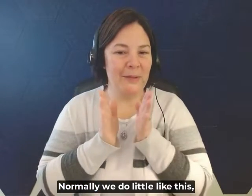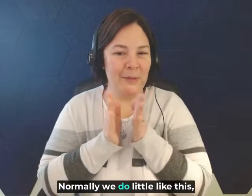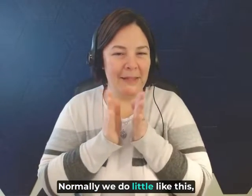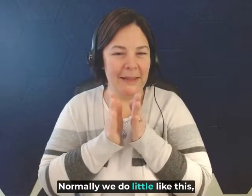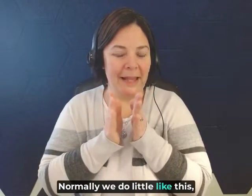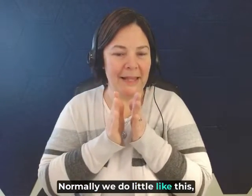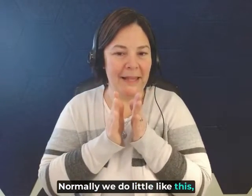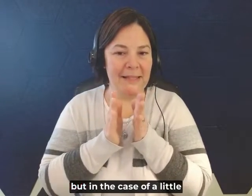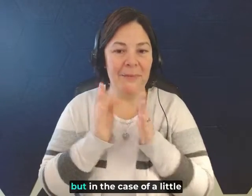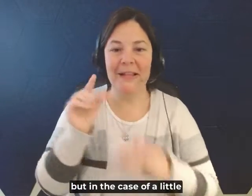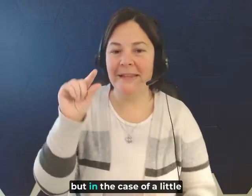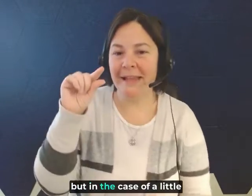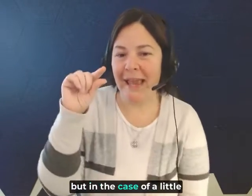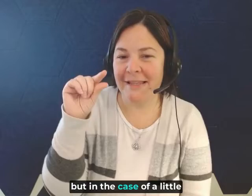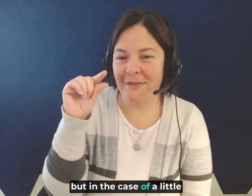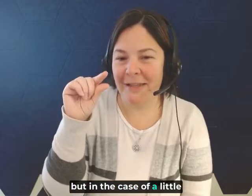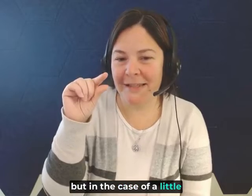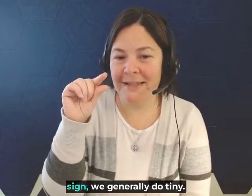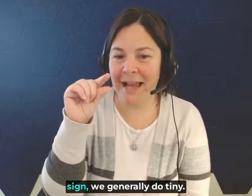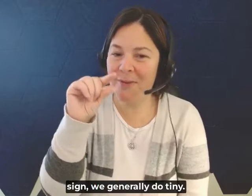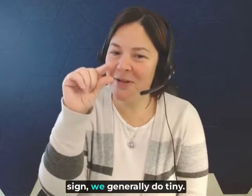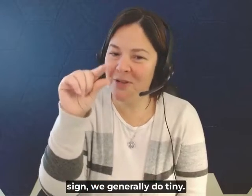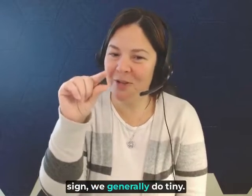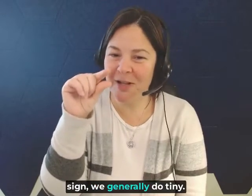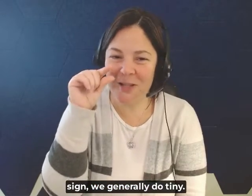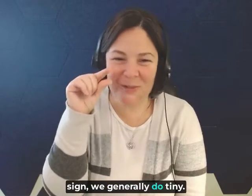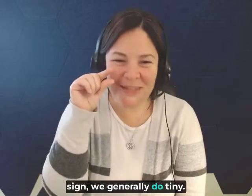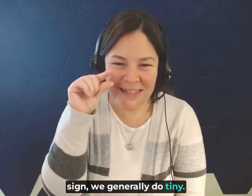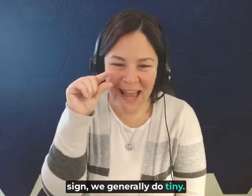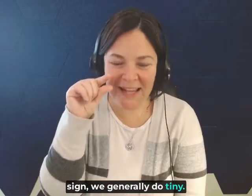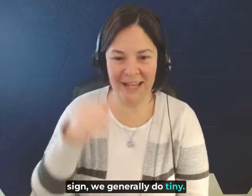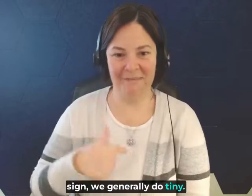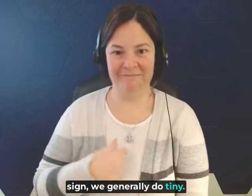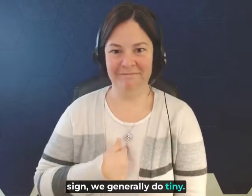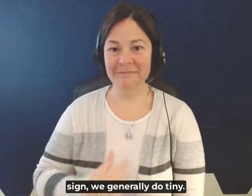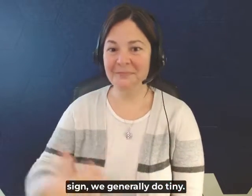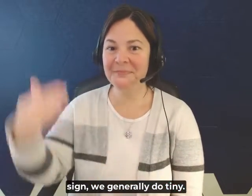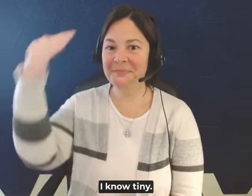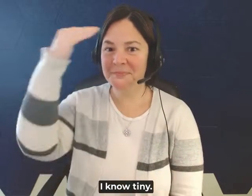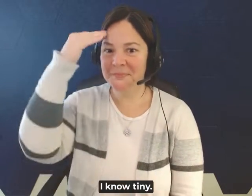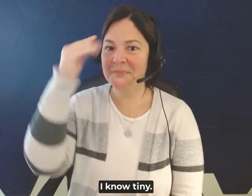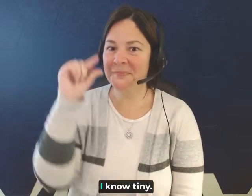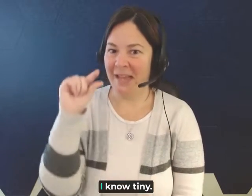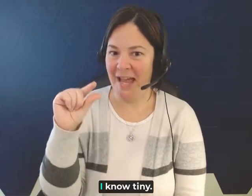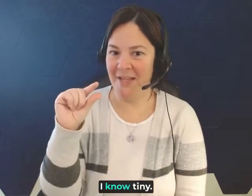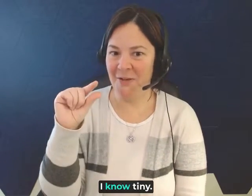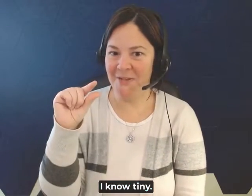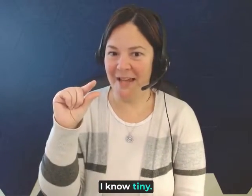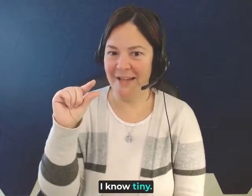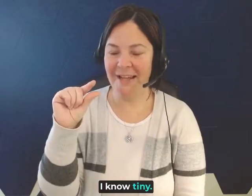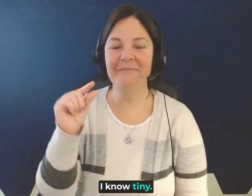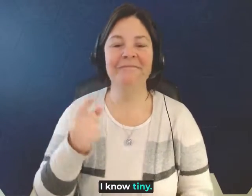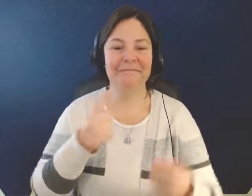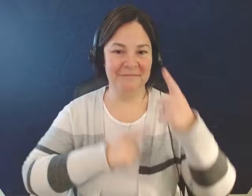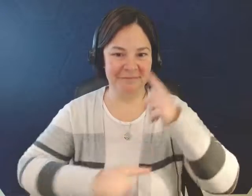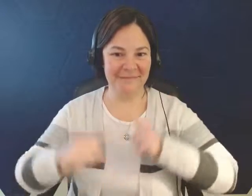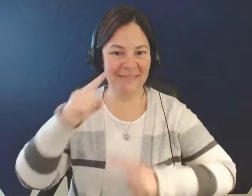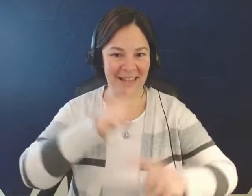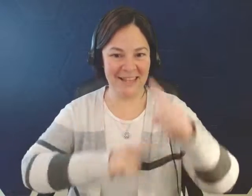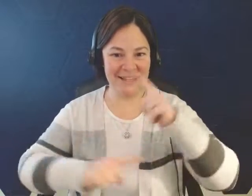little like this, but in the case of a little sign, we generally do tiny. I know, tiny,